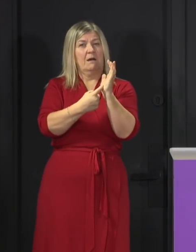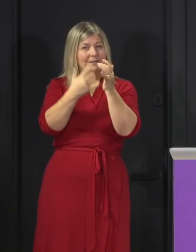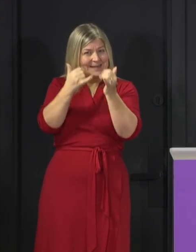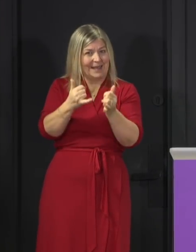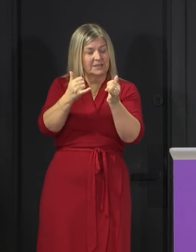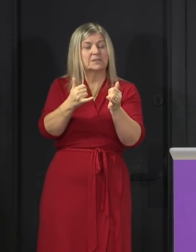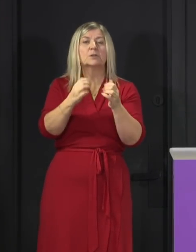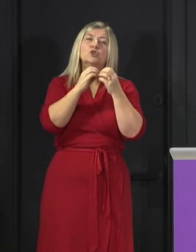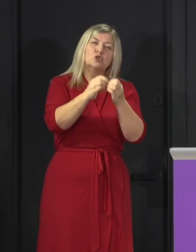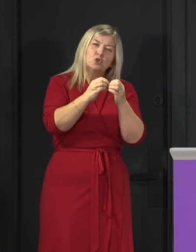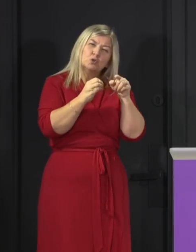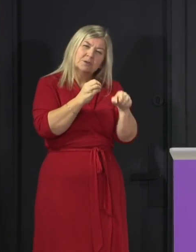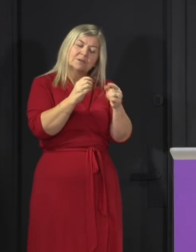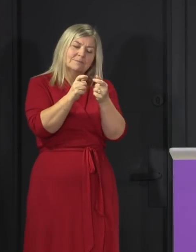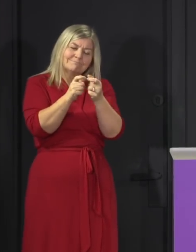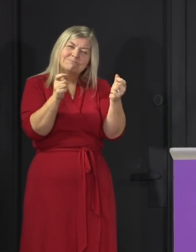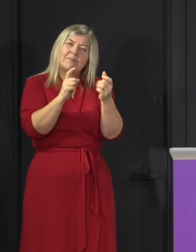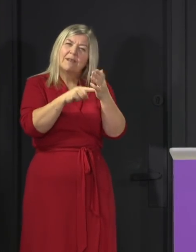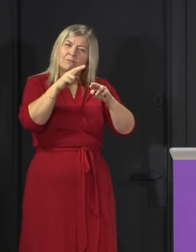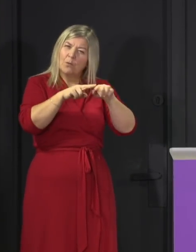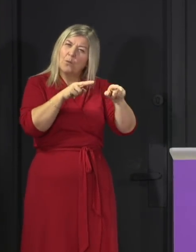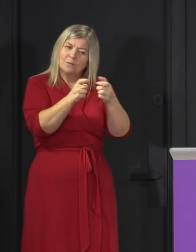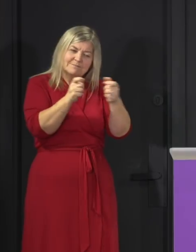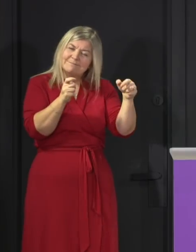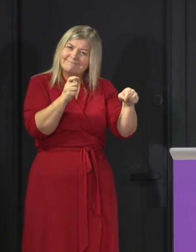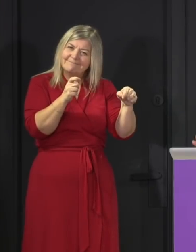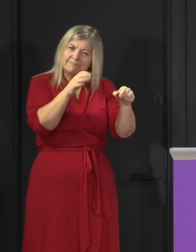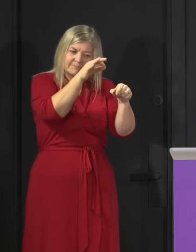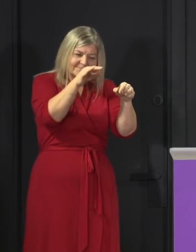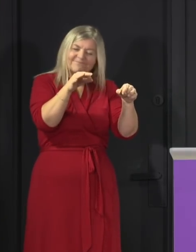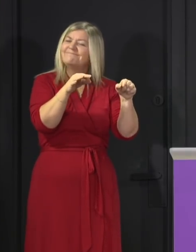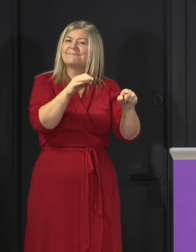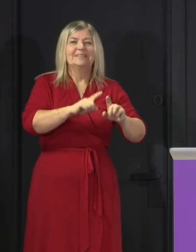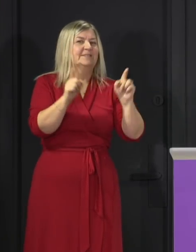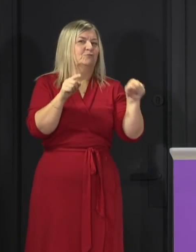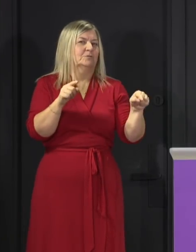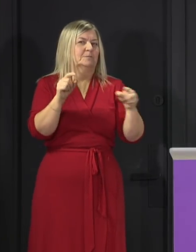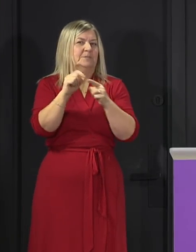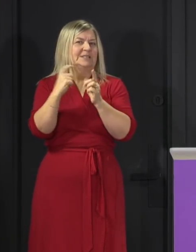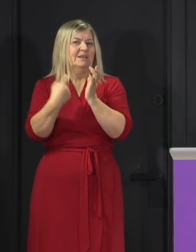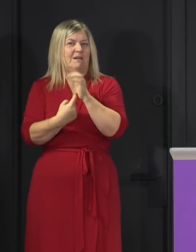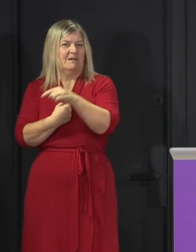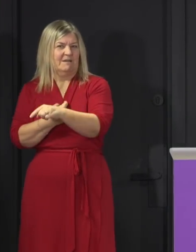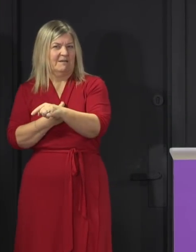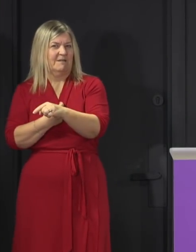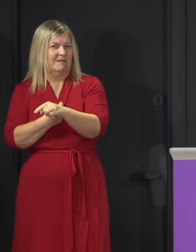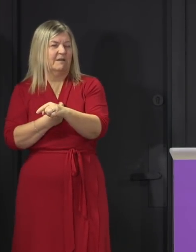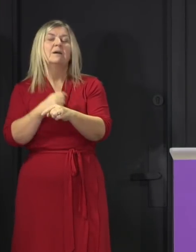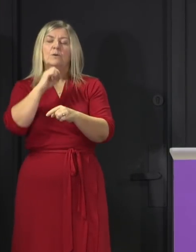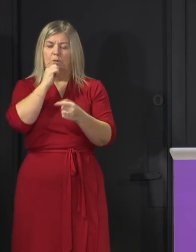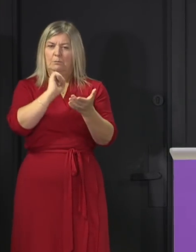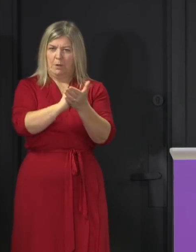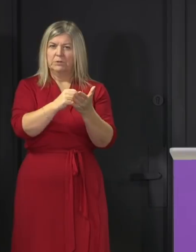lateral flow tests, so they wouldn't account for this. And of course, we will publish the detail on lateral flow